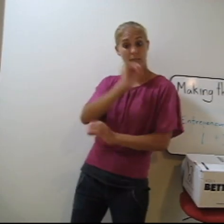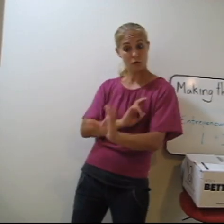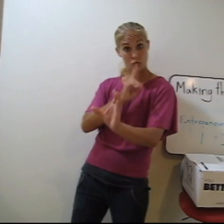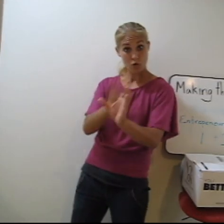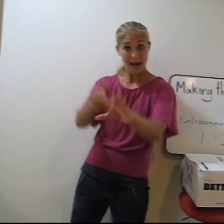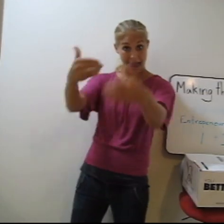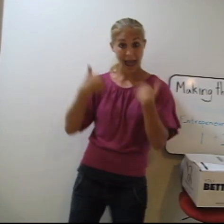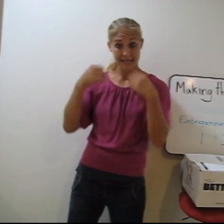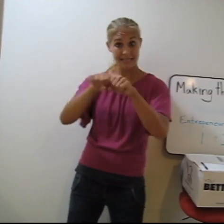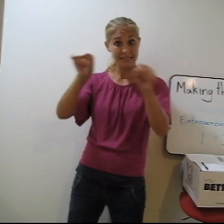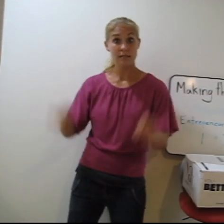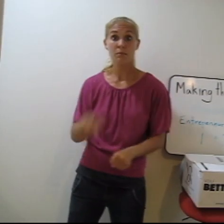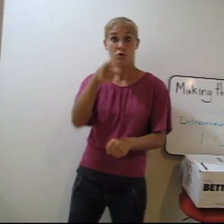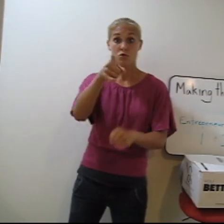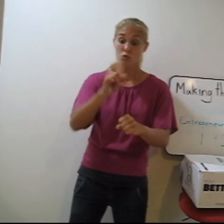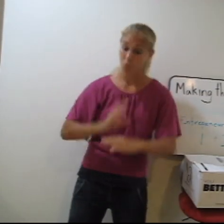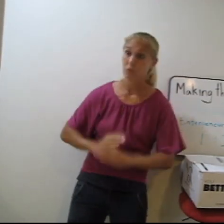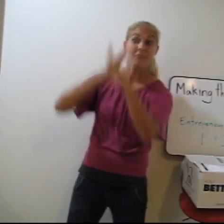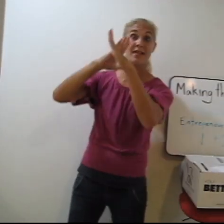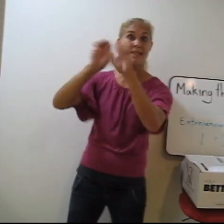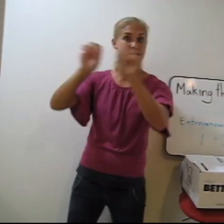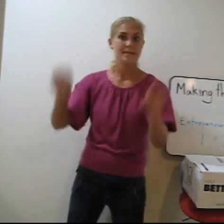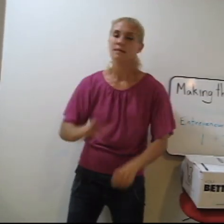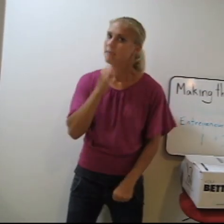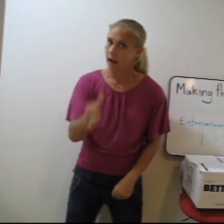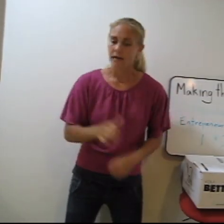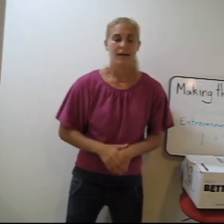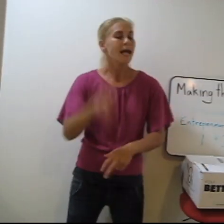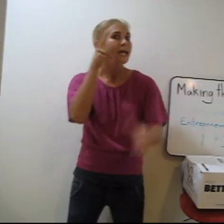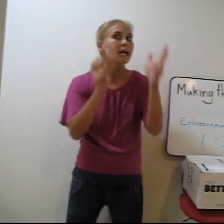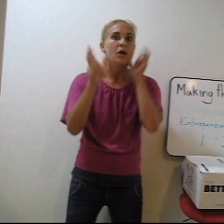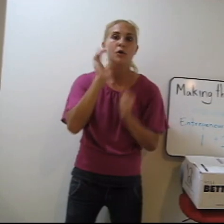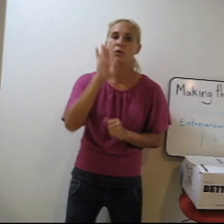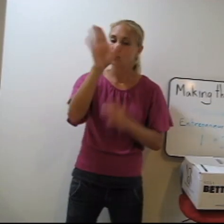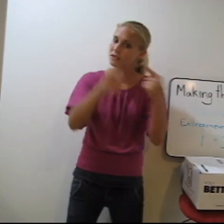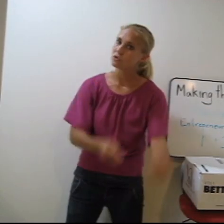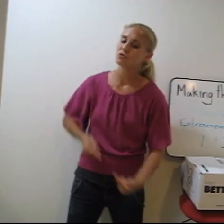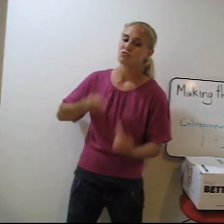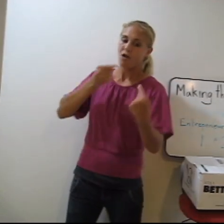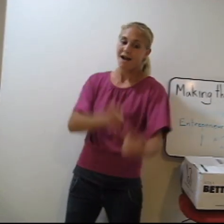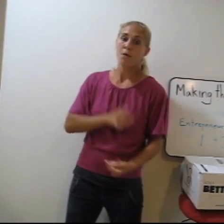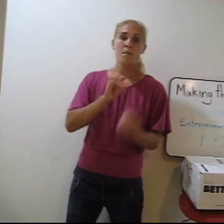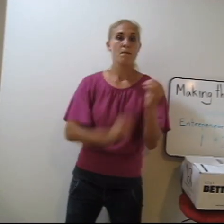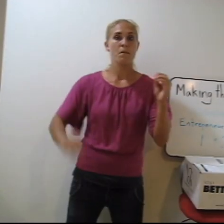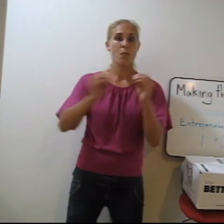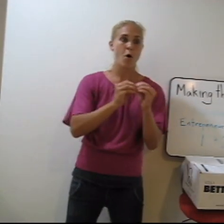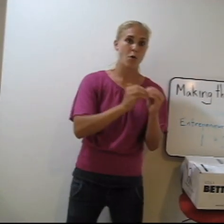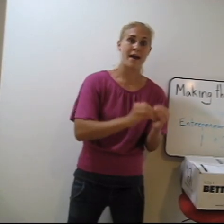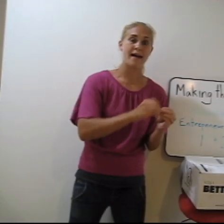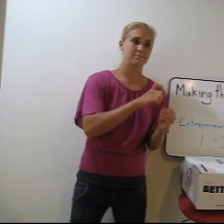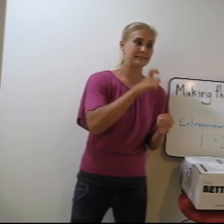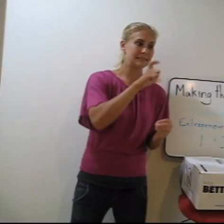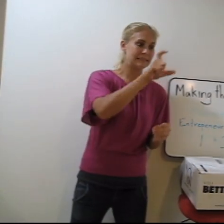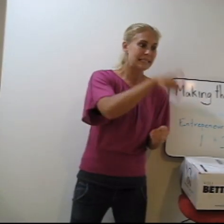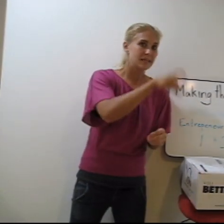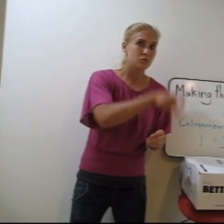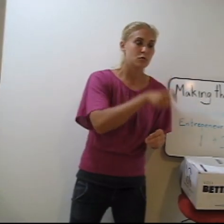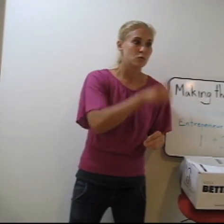get in the way of it. Please hear this. You will struggle more with what you need to unlearn than what you need to learn to be successful in